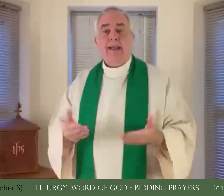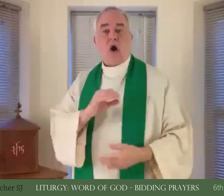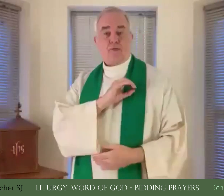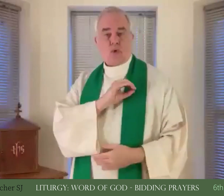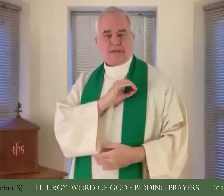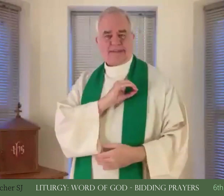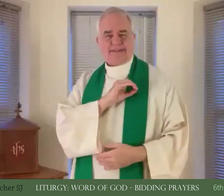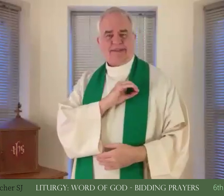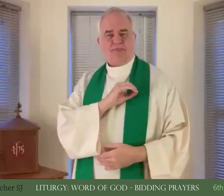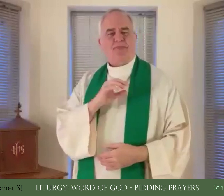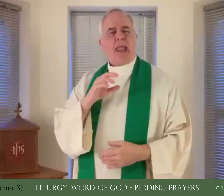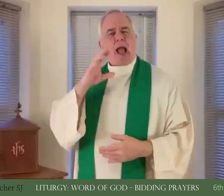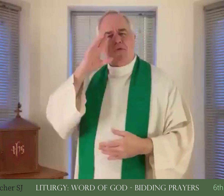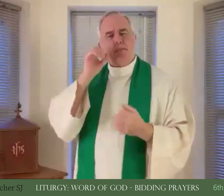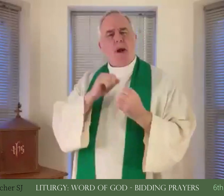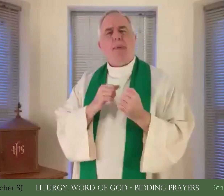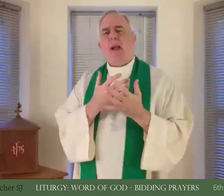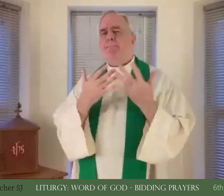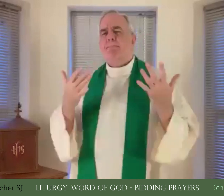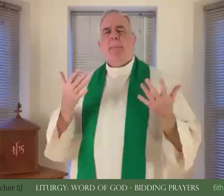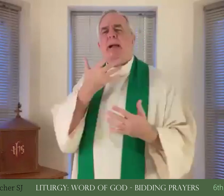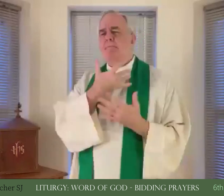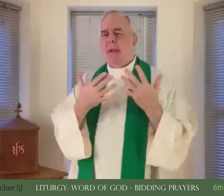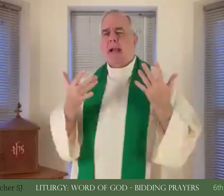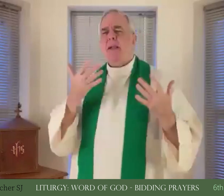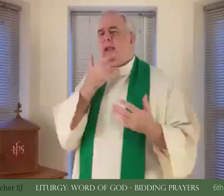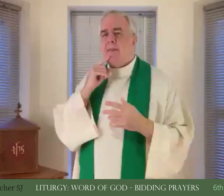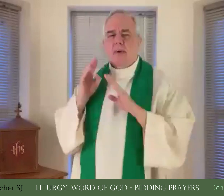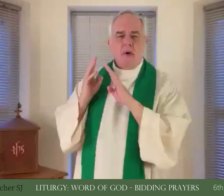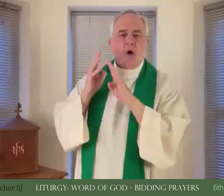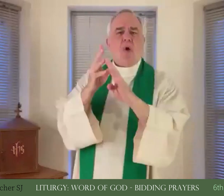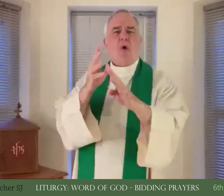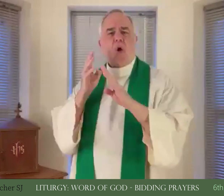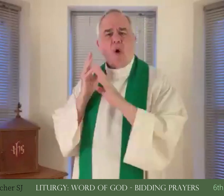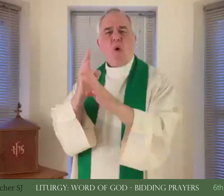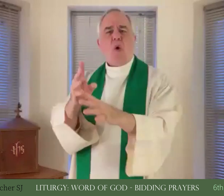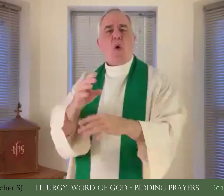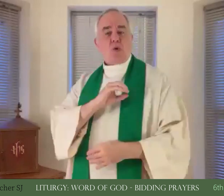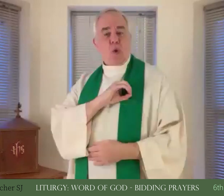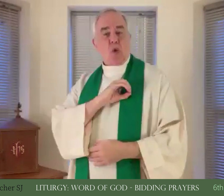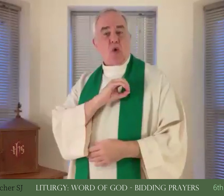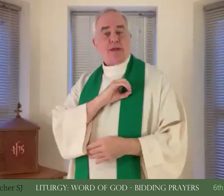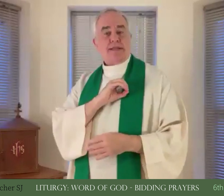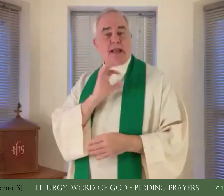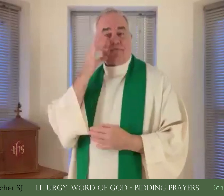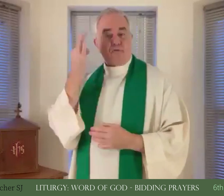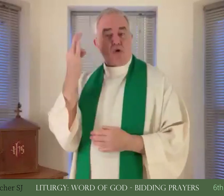of Lourdes. And remember, many, many people go to Lourdes and